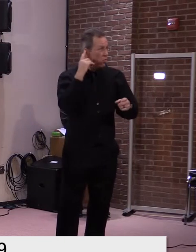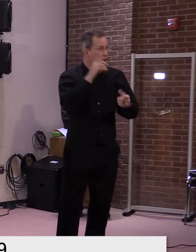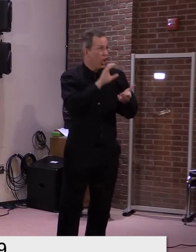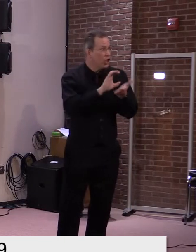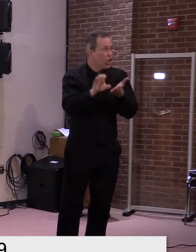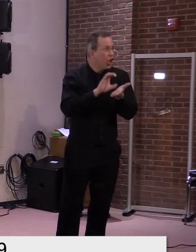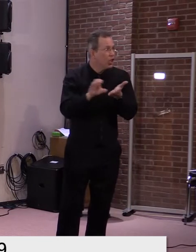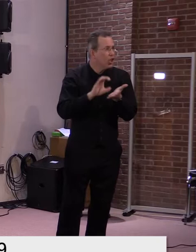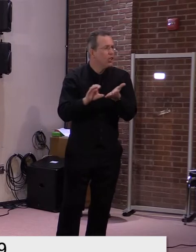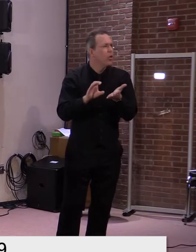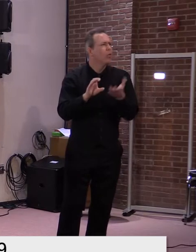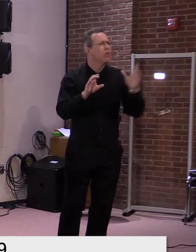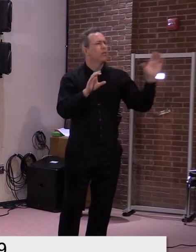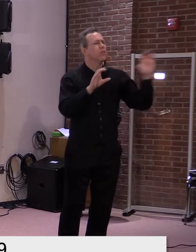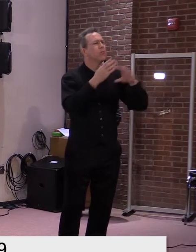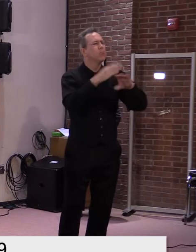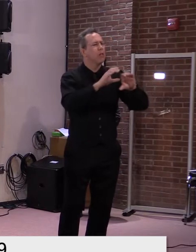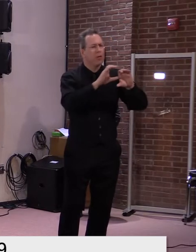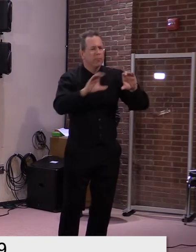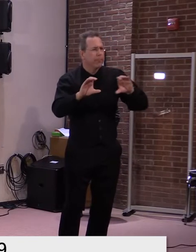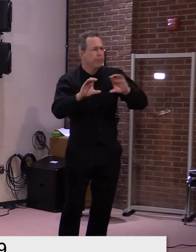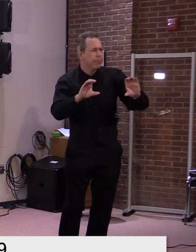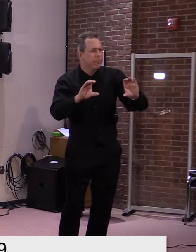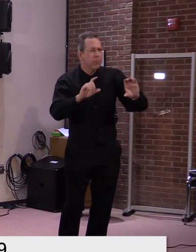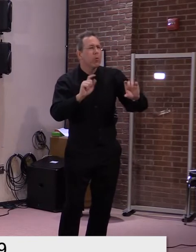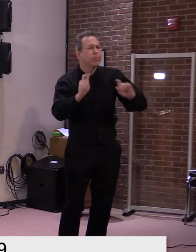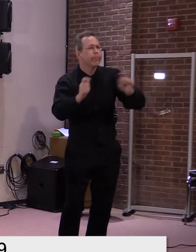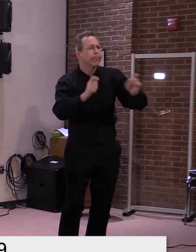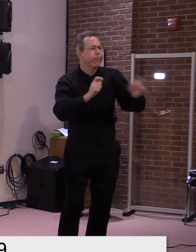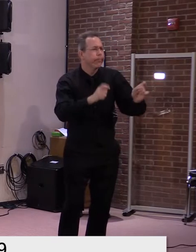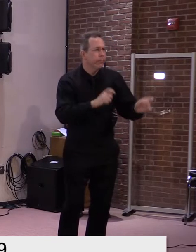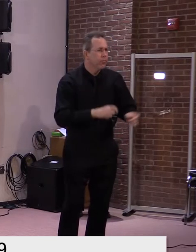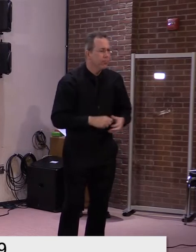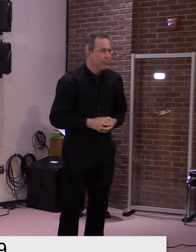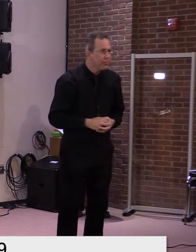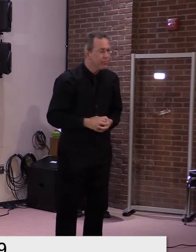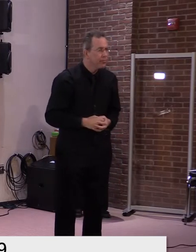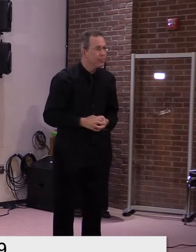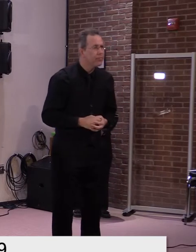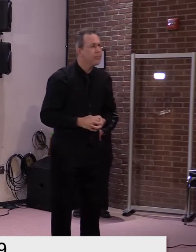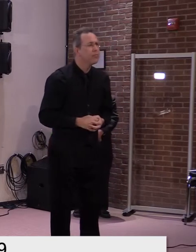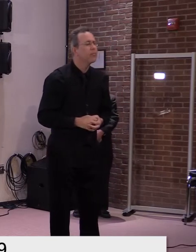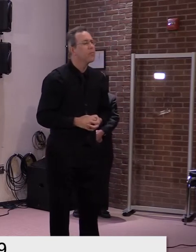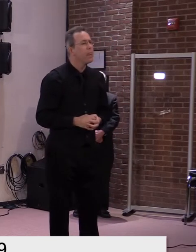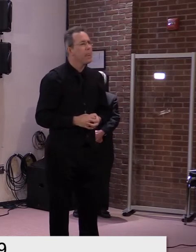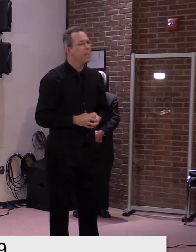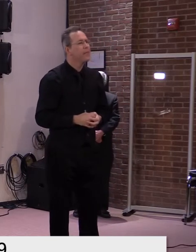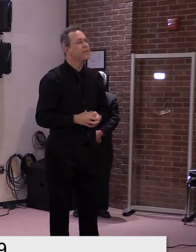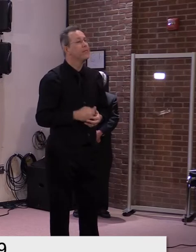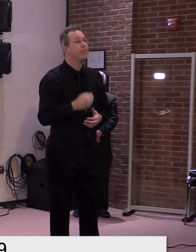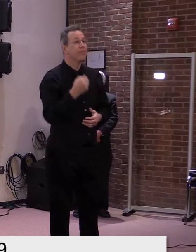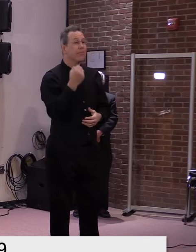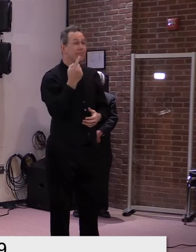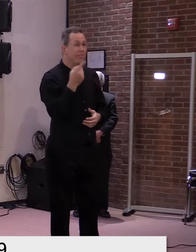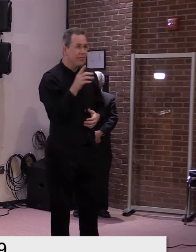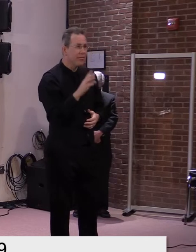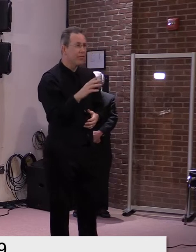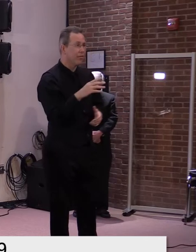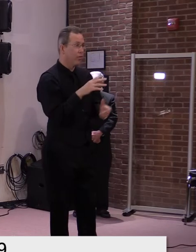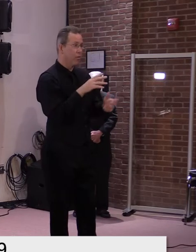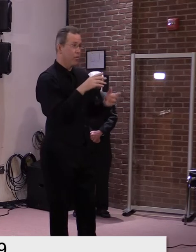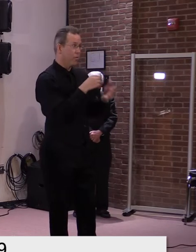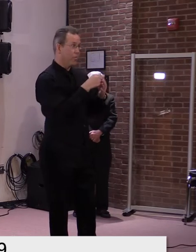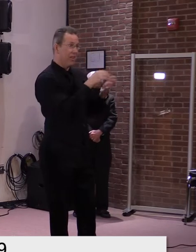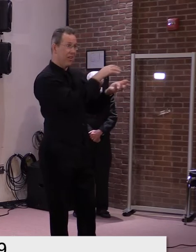know with certainty from the language of the Act that we will only receive 50% of the money for local governments this spring,